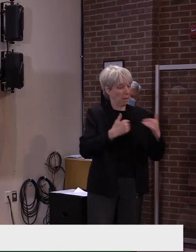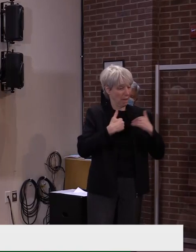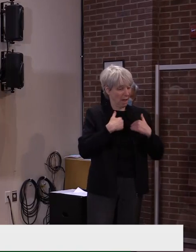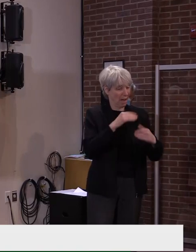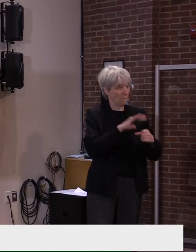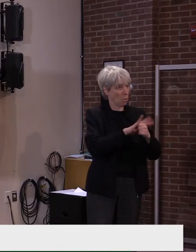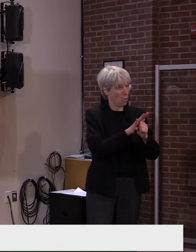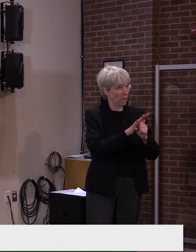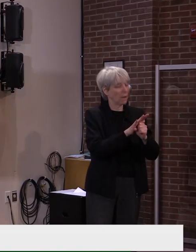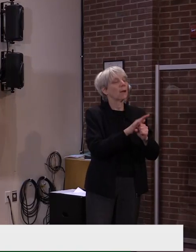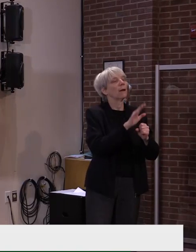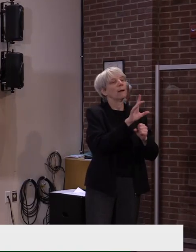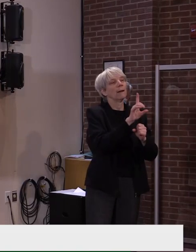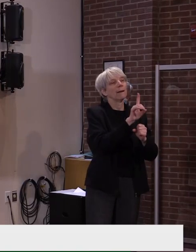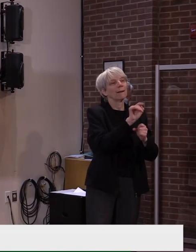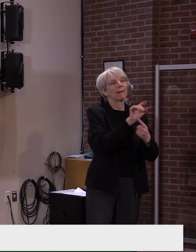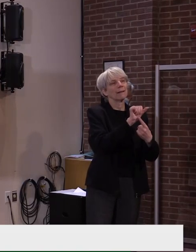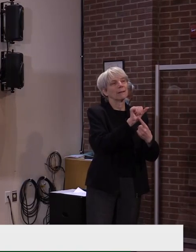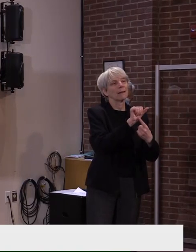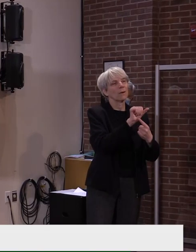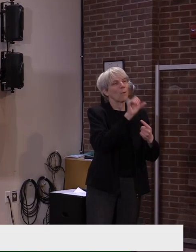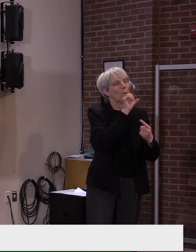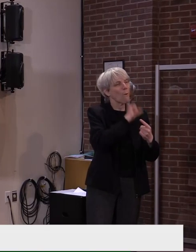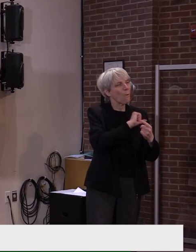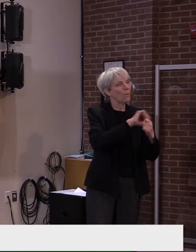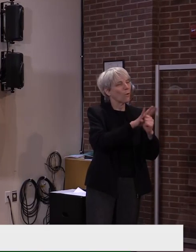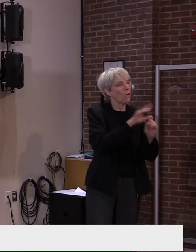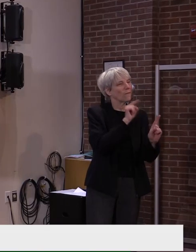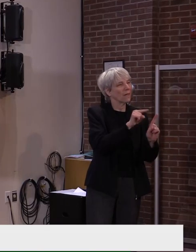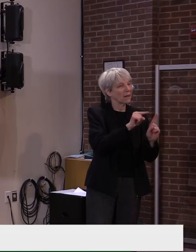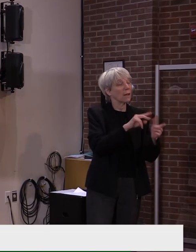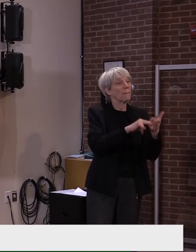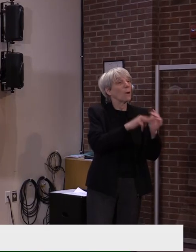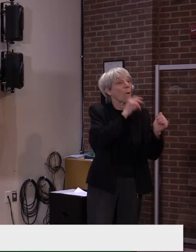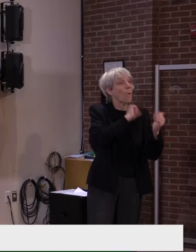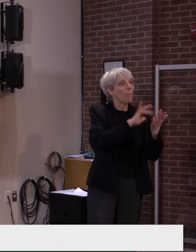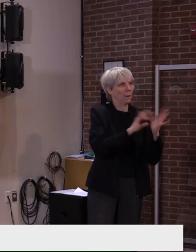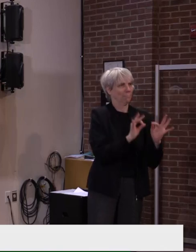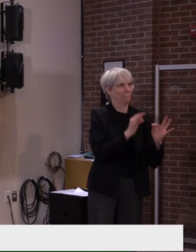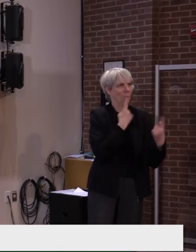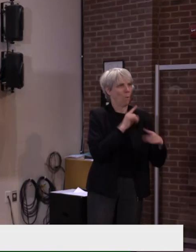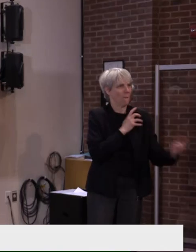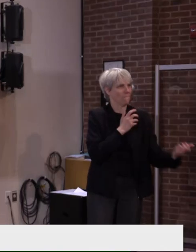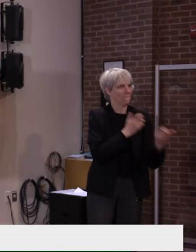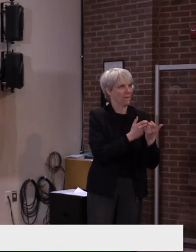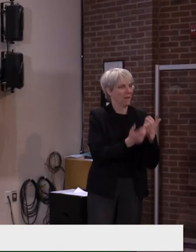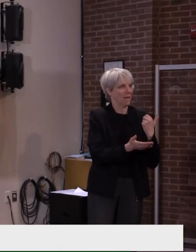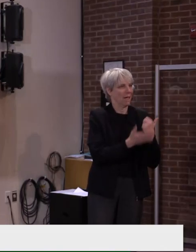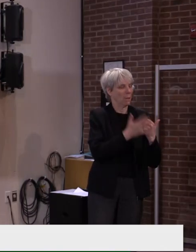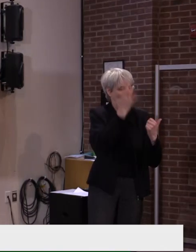antibodies because many of our new test positive cases will still be Delta.